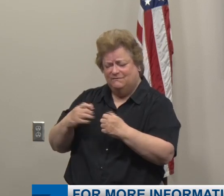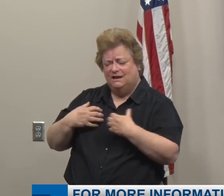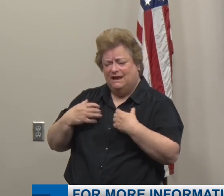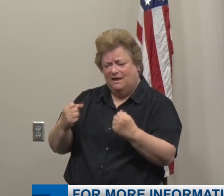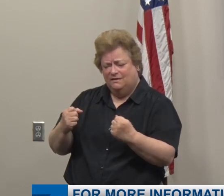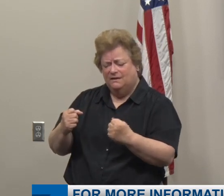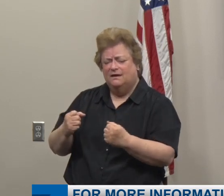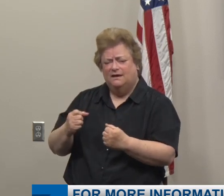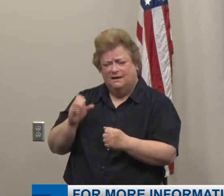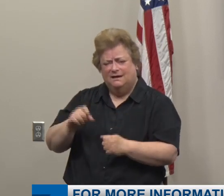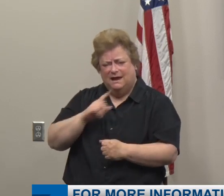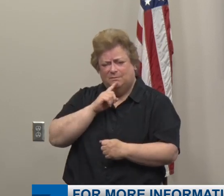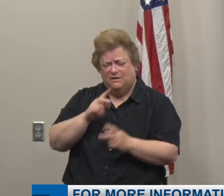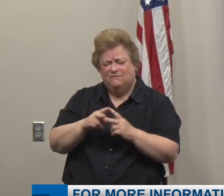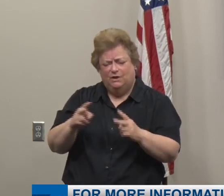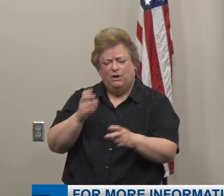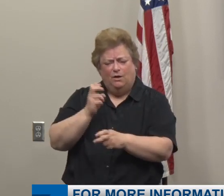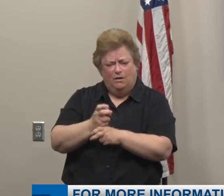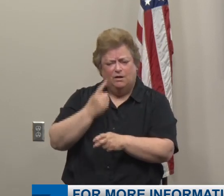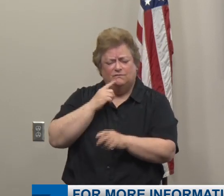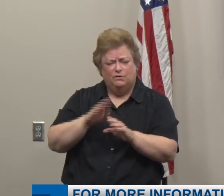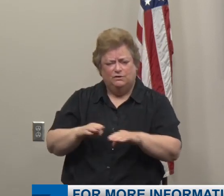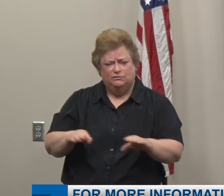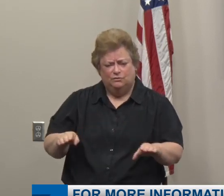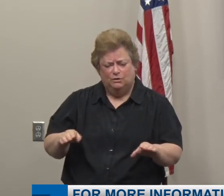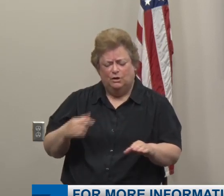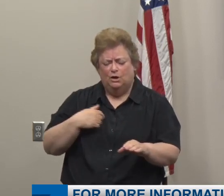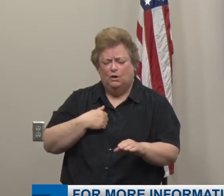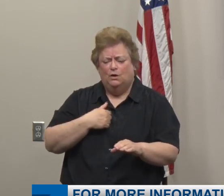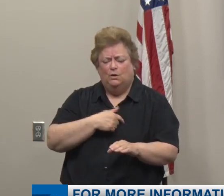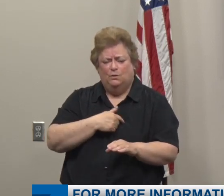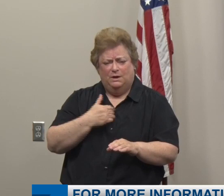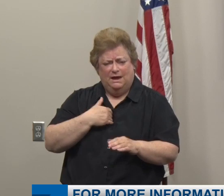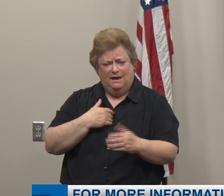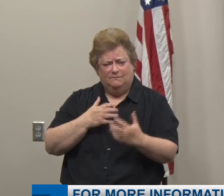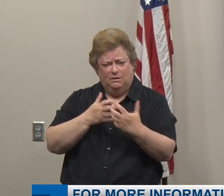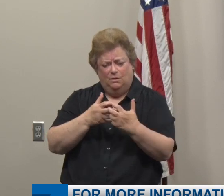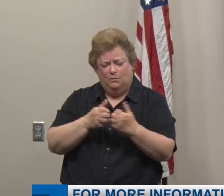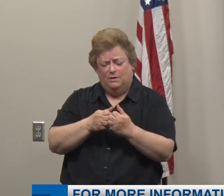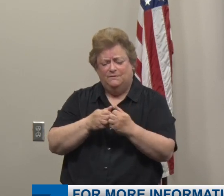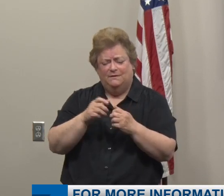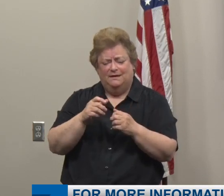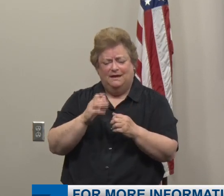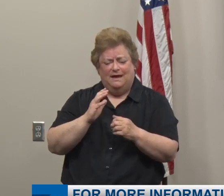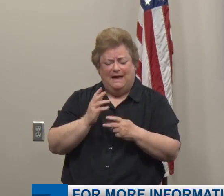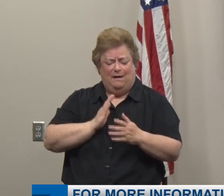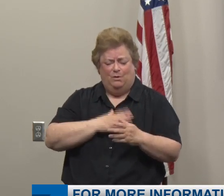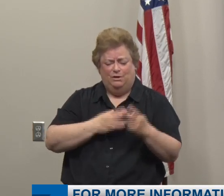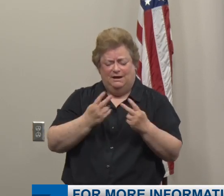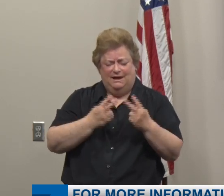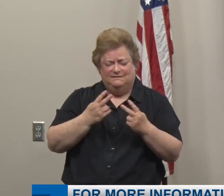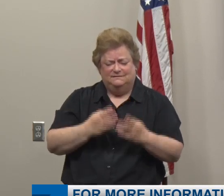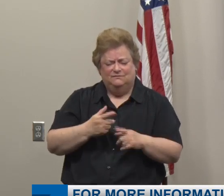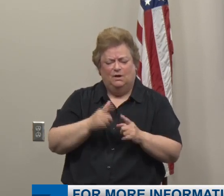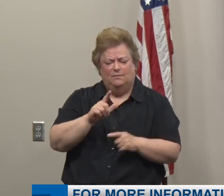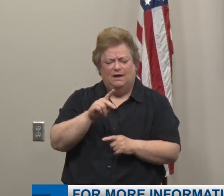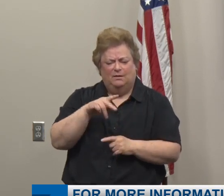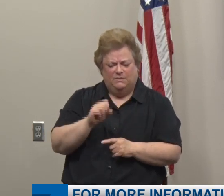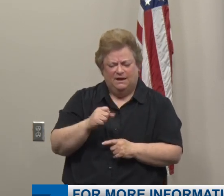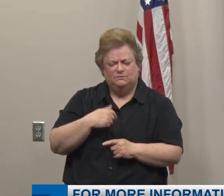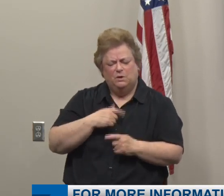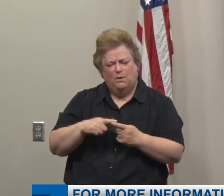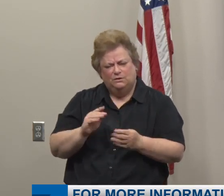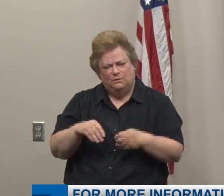be especially hard for children in partnership with some special guests who are here today from LPS and our Community Learning Center's we want to offer some